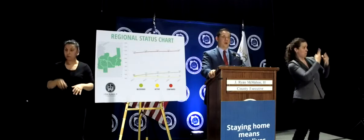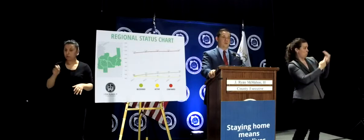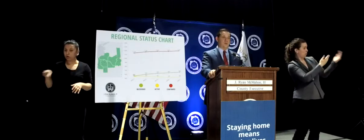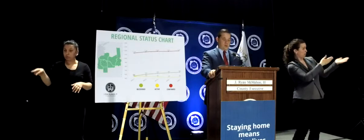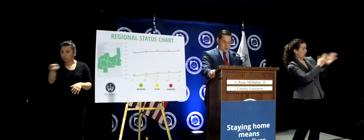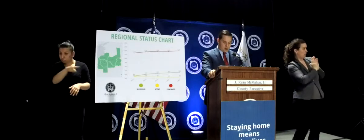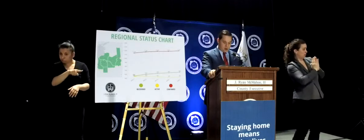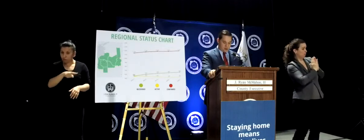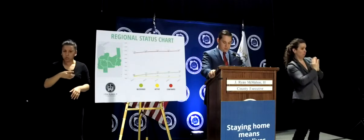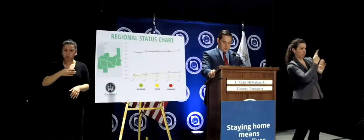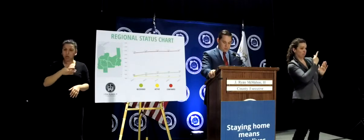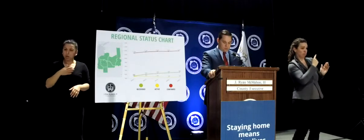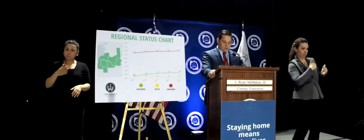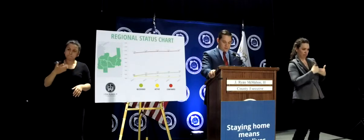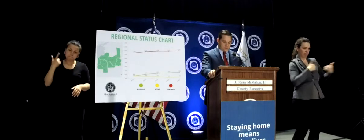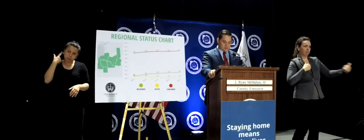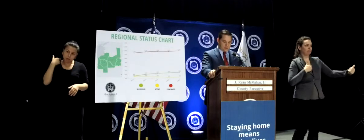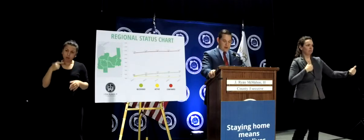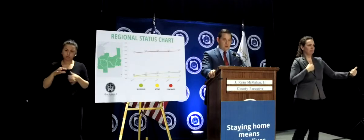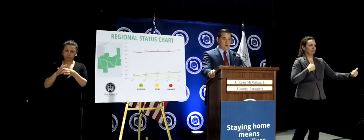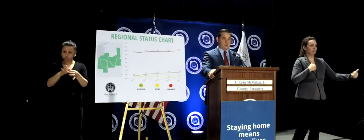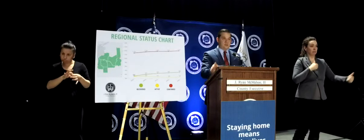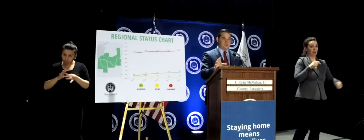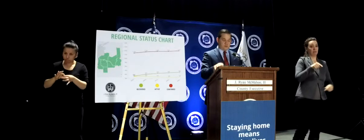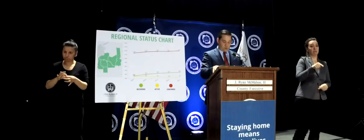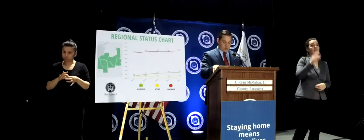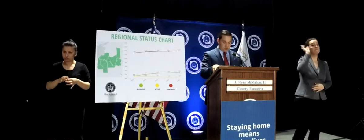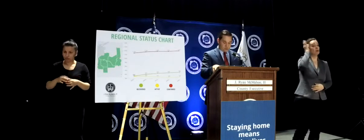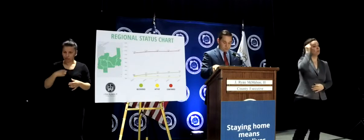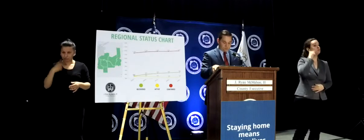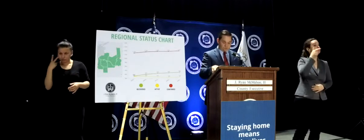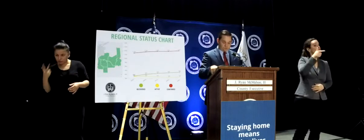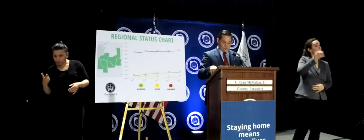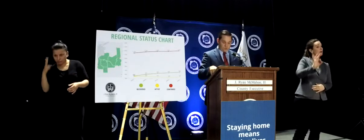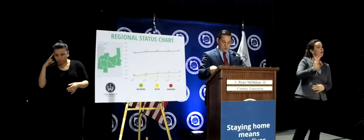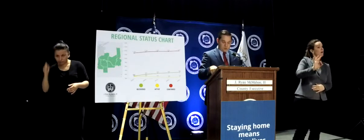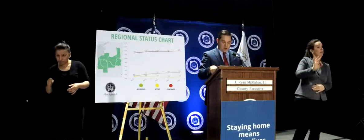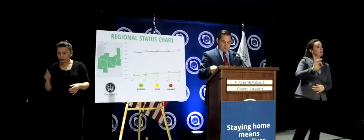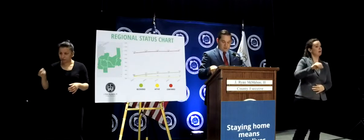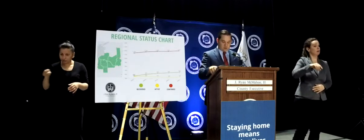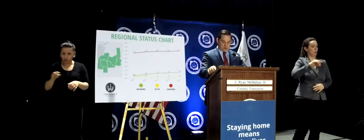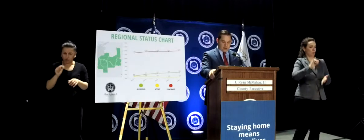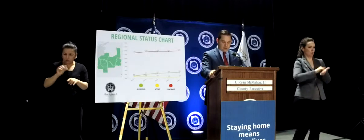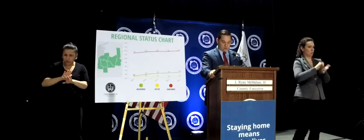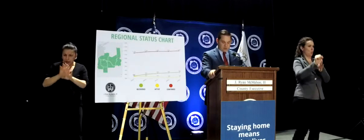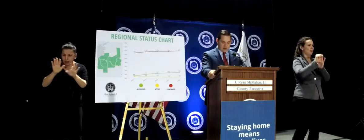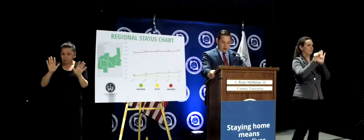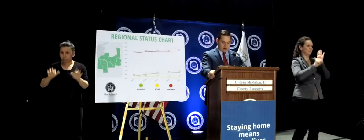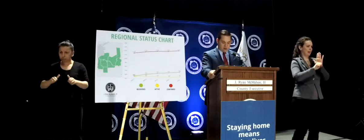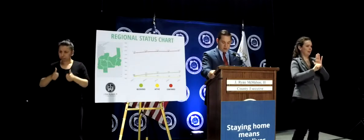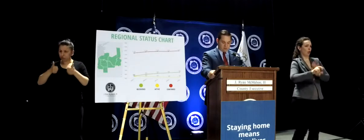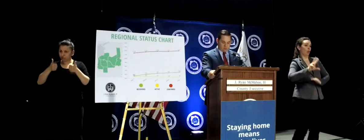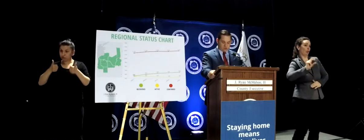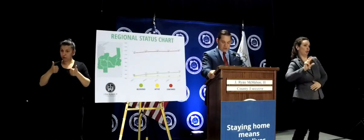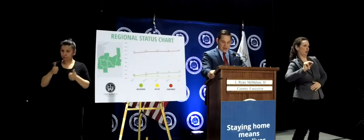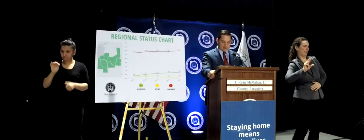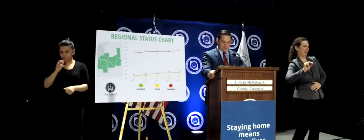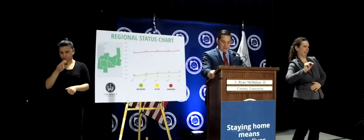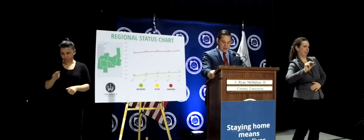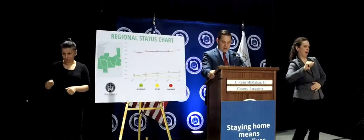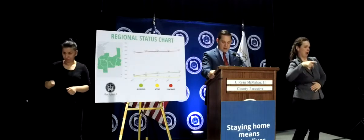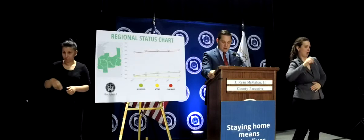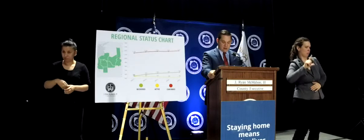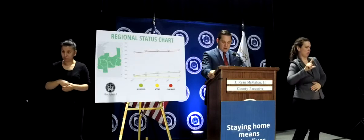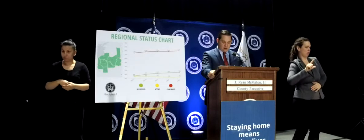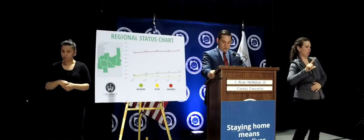our curve, residents of the county, residents of the region. On May 29th, we had our most